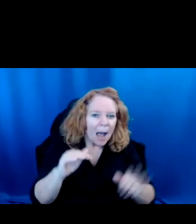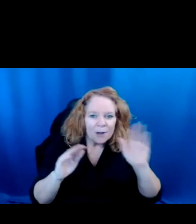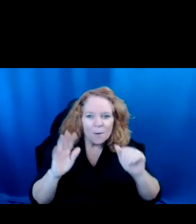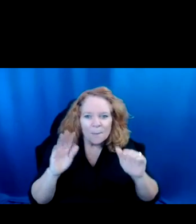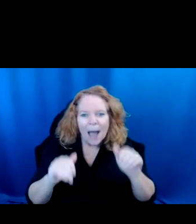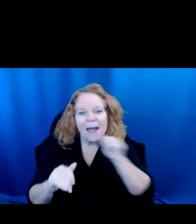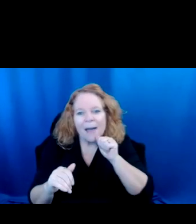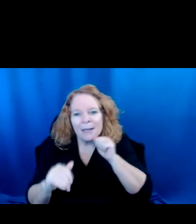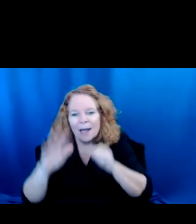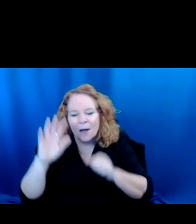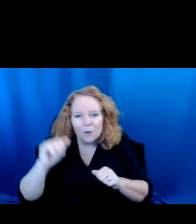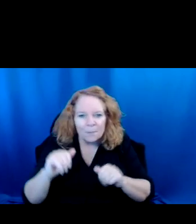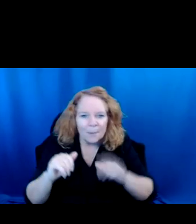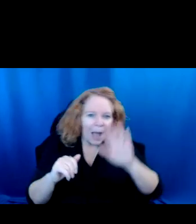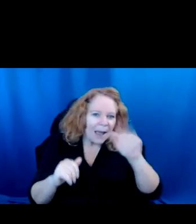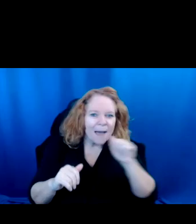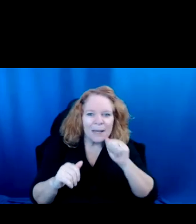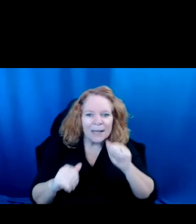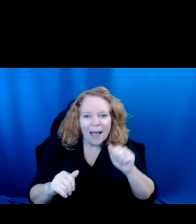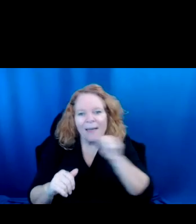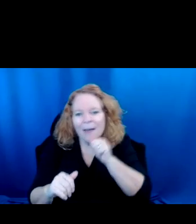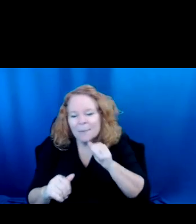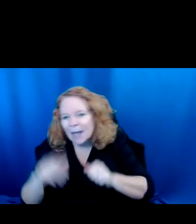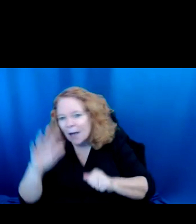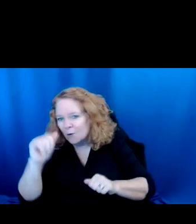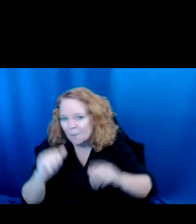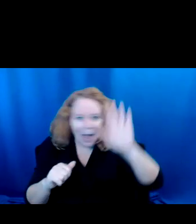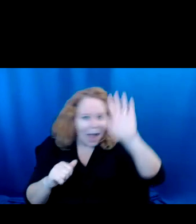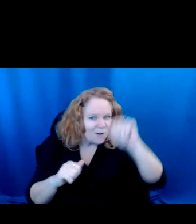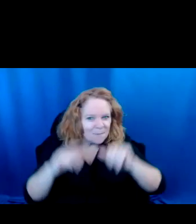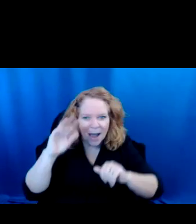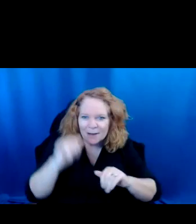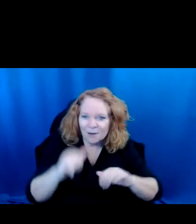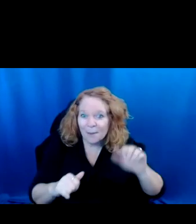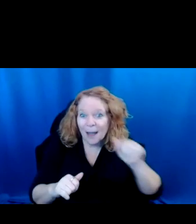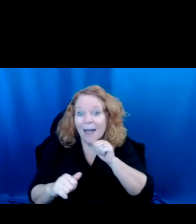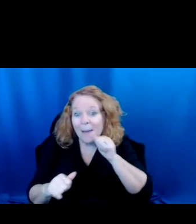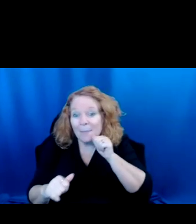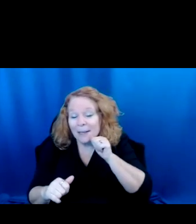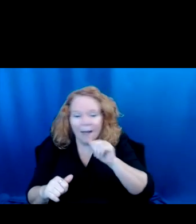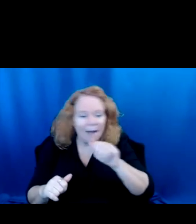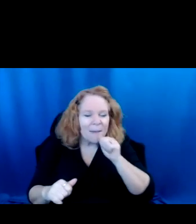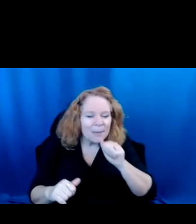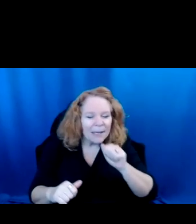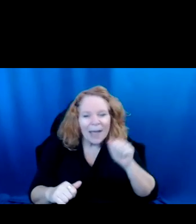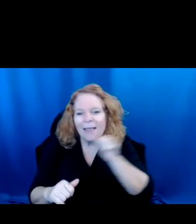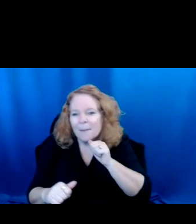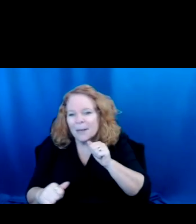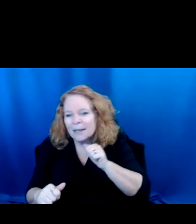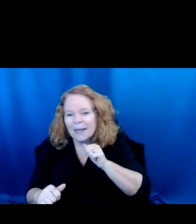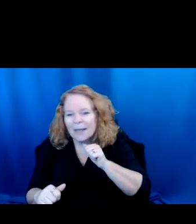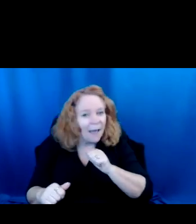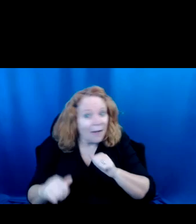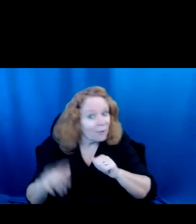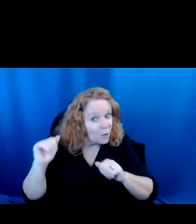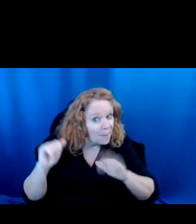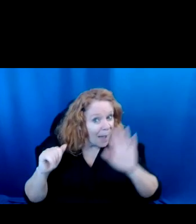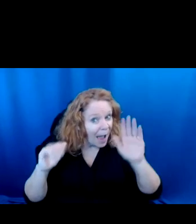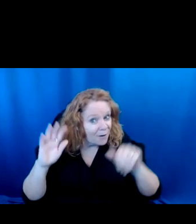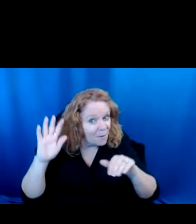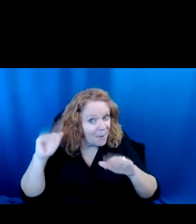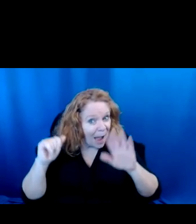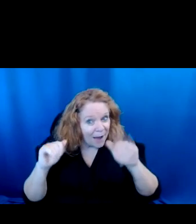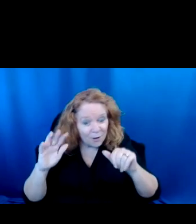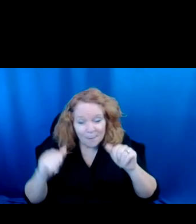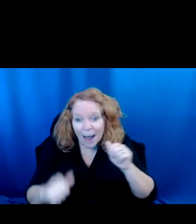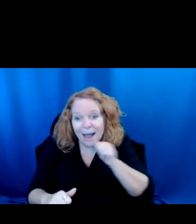goodbye, goodbye. Abigail, Abigail, Abigail, goodbye, goodbye, goodbye. Abigail, Abigail, Abigail, goodbye, goodbye,